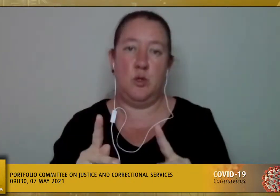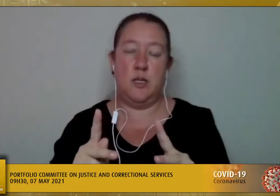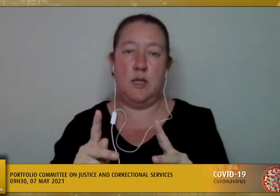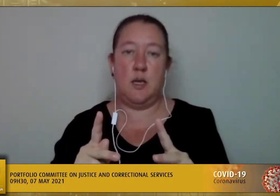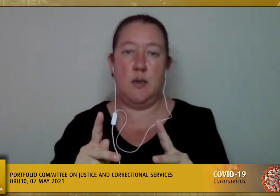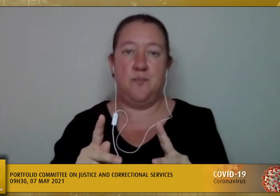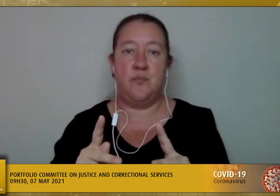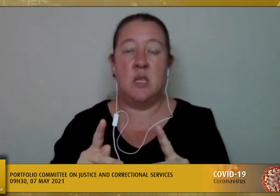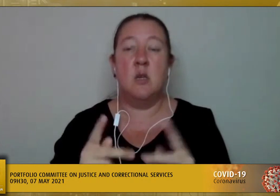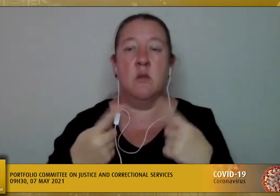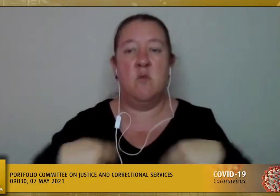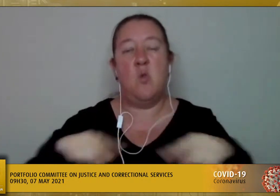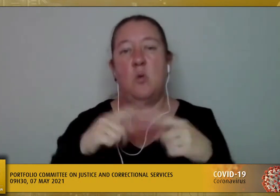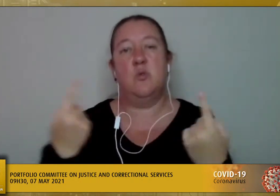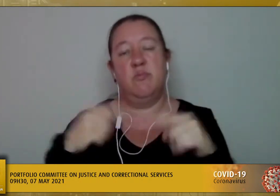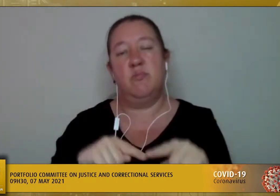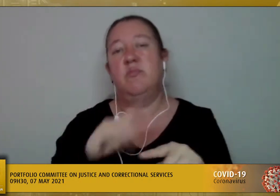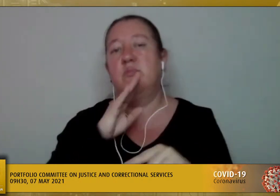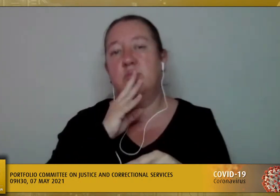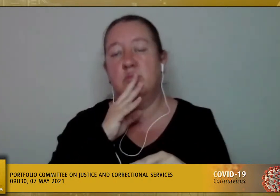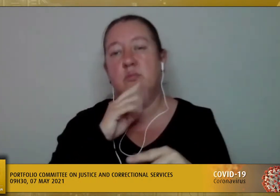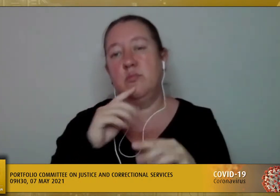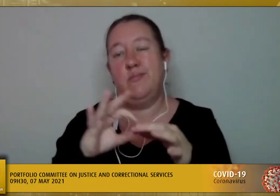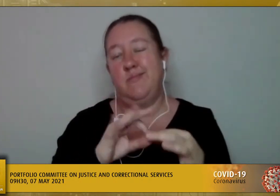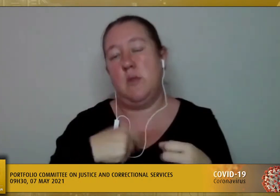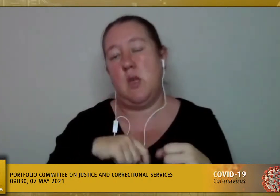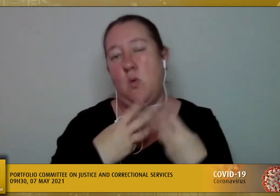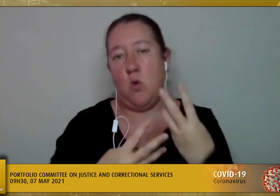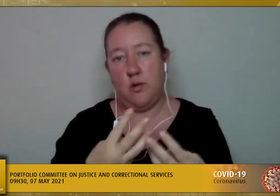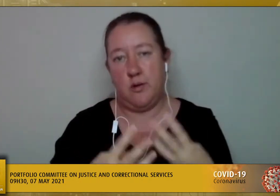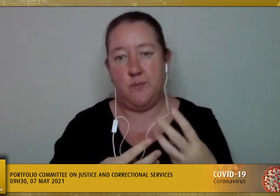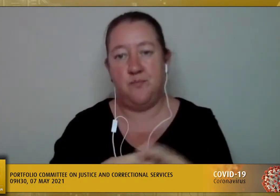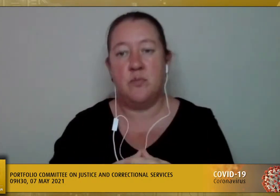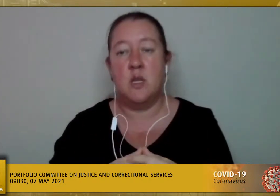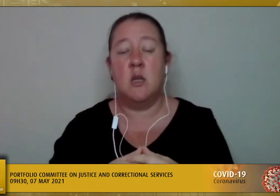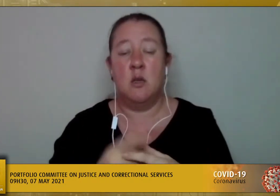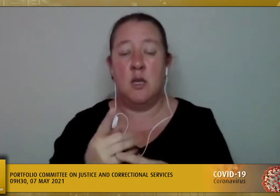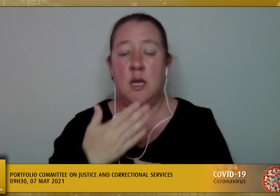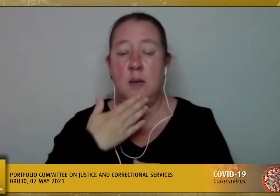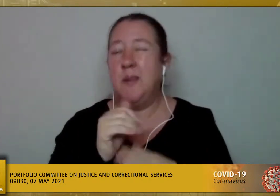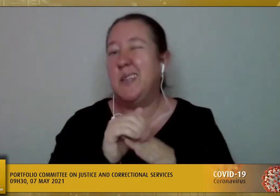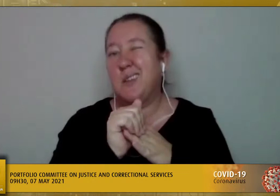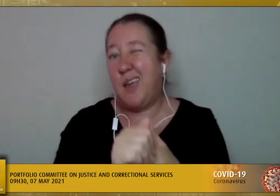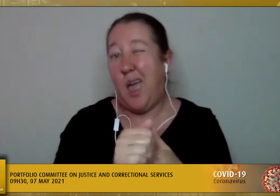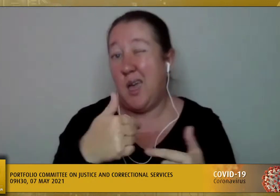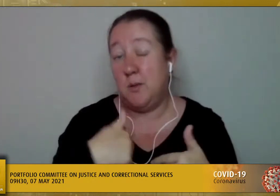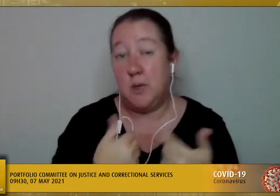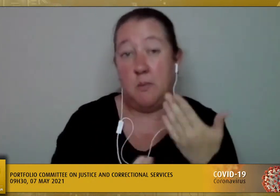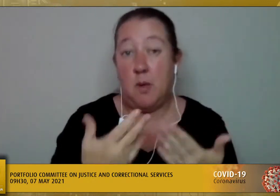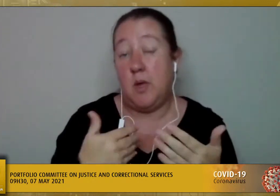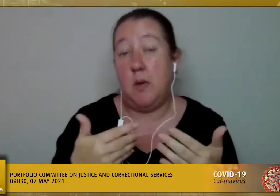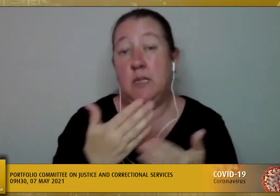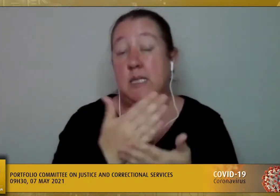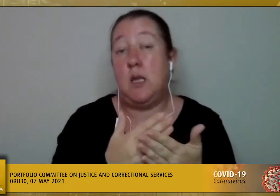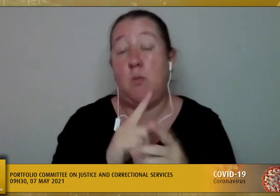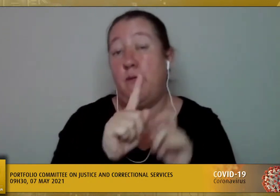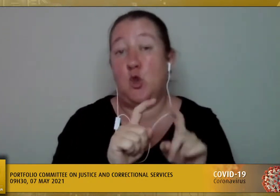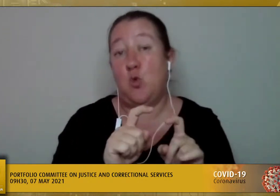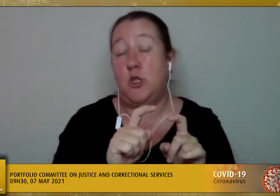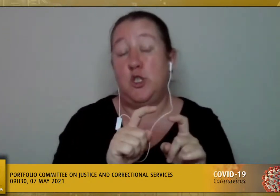for us to come and talk about our work um and please guide me I may have missed some of the questions